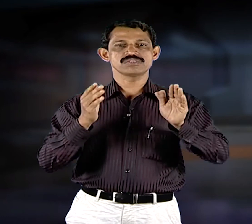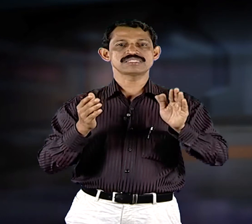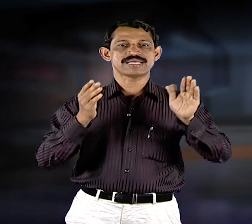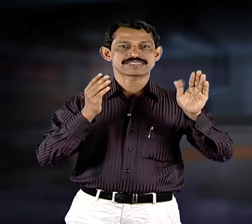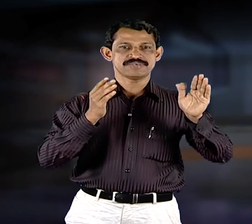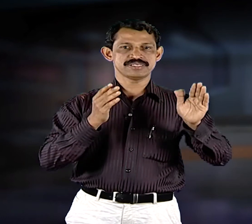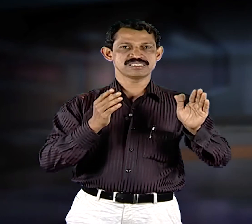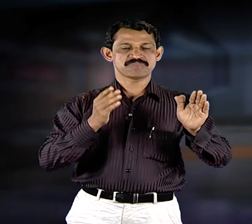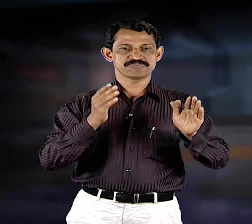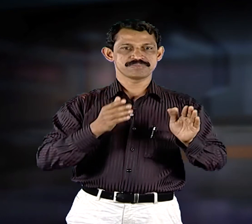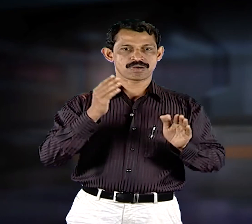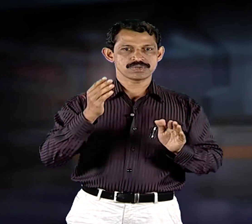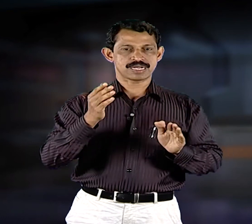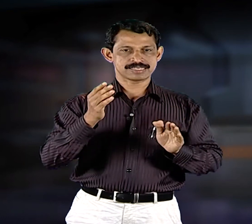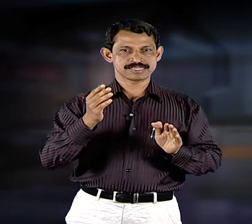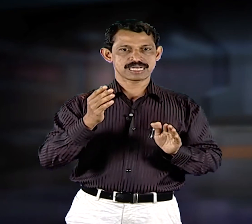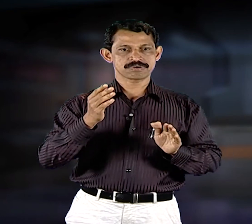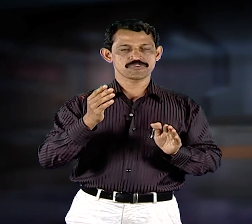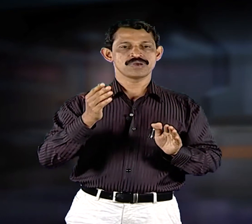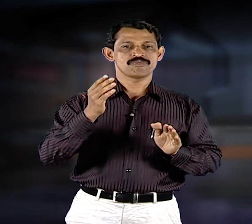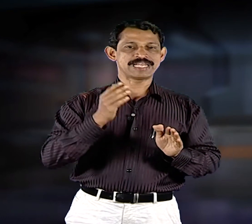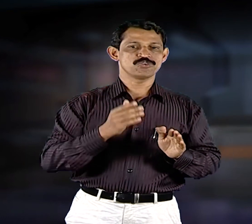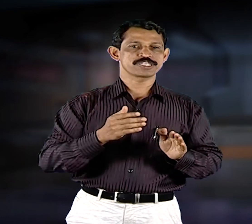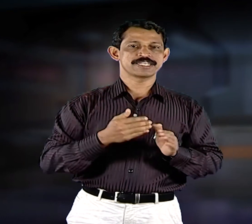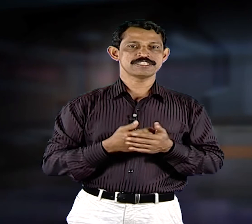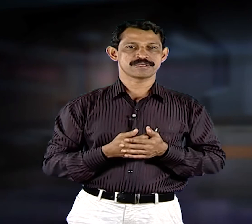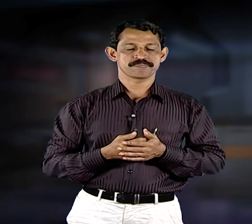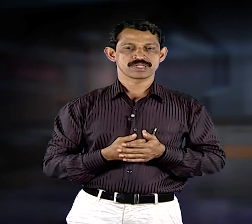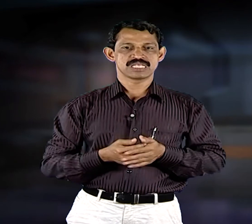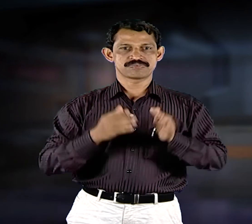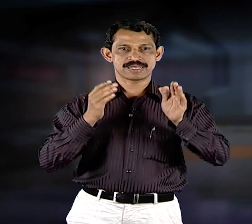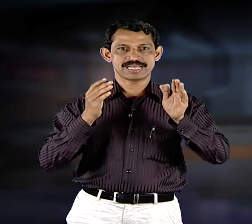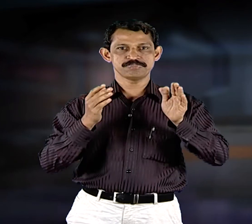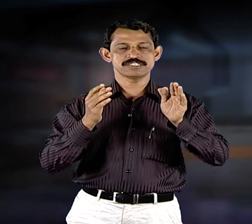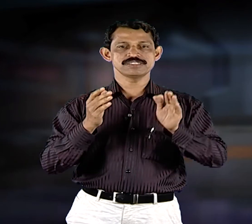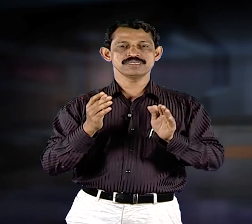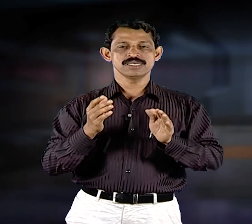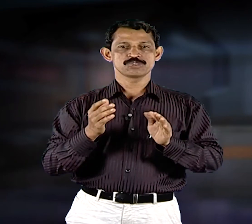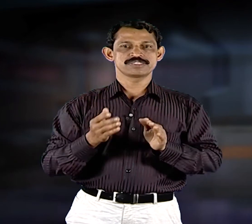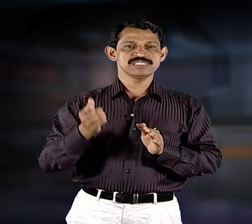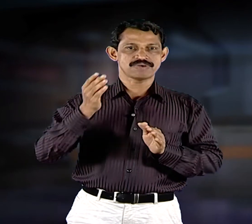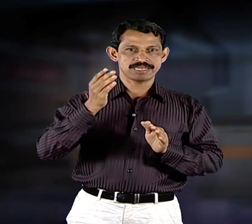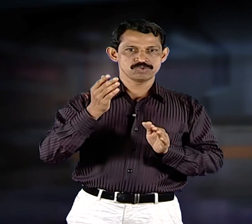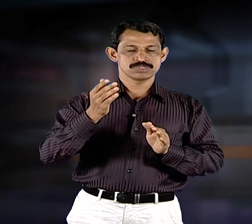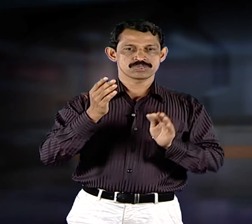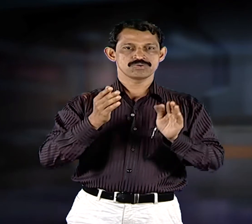such activities must be brought under the cover of value orientation. This will help the teacher to teach values through all